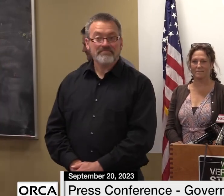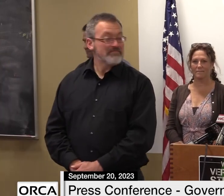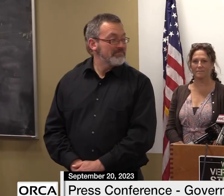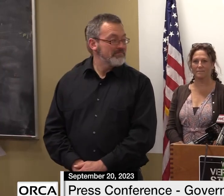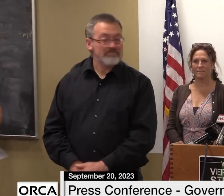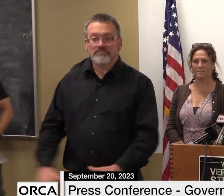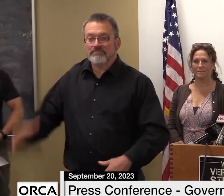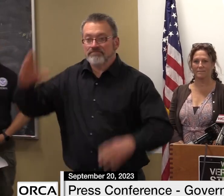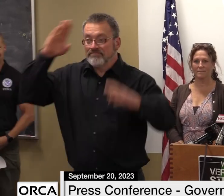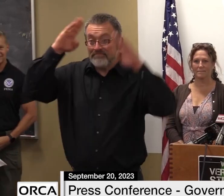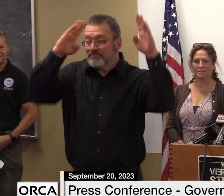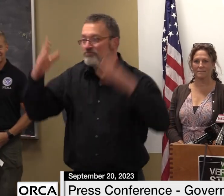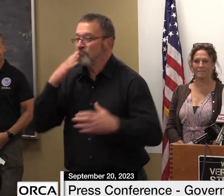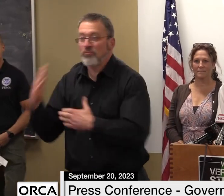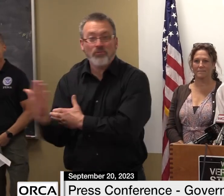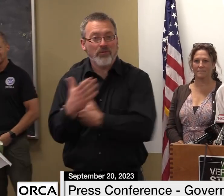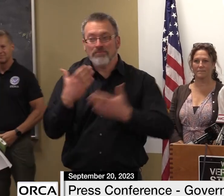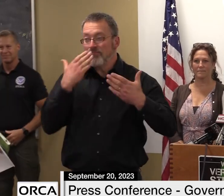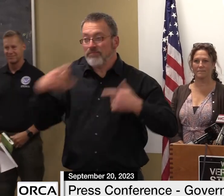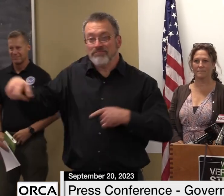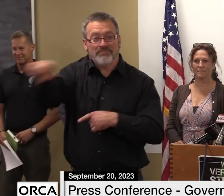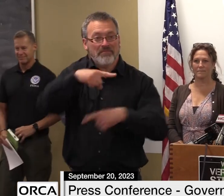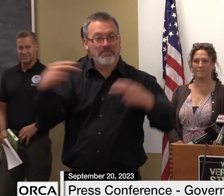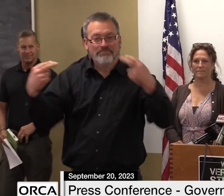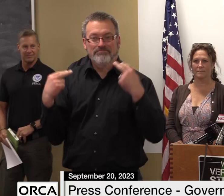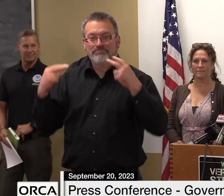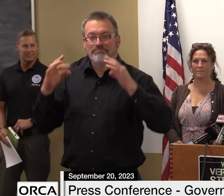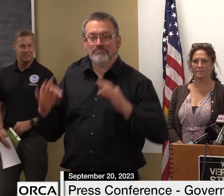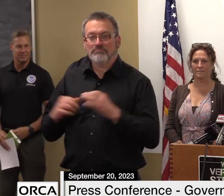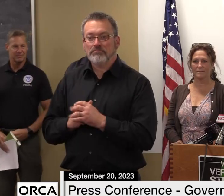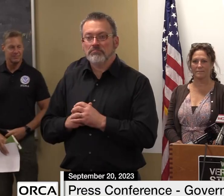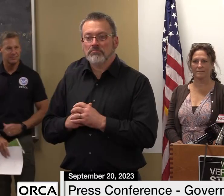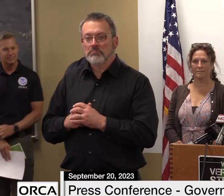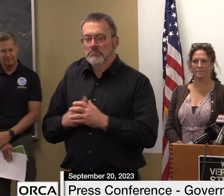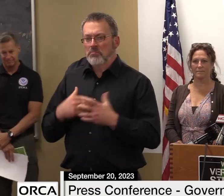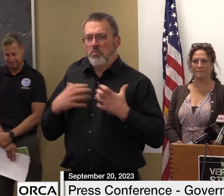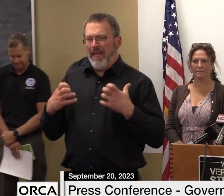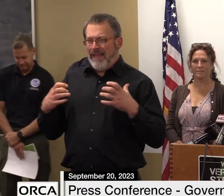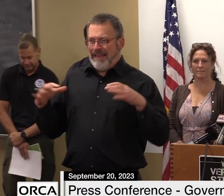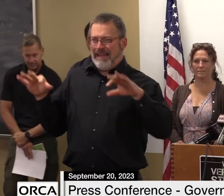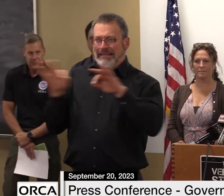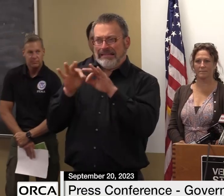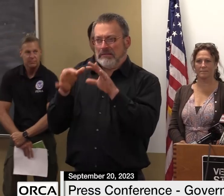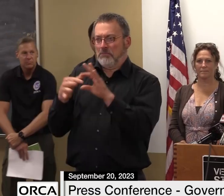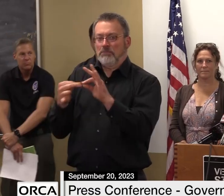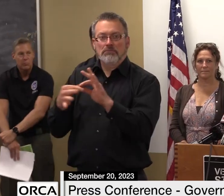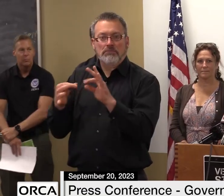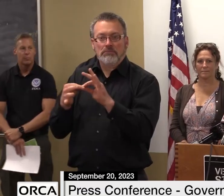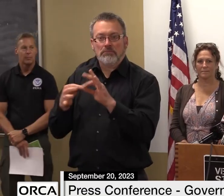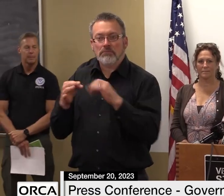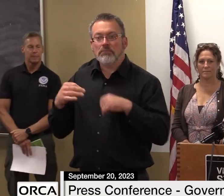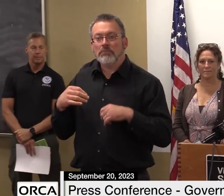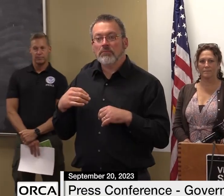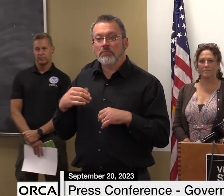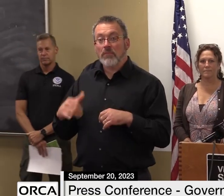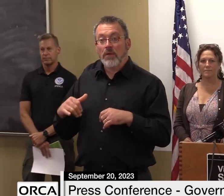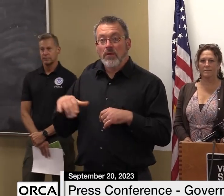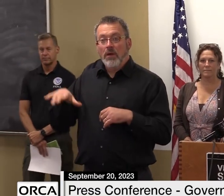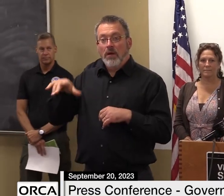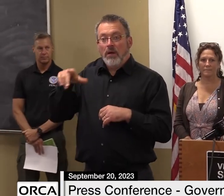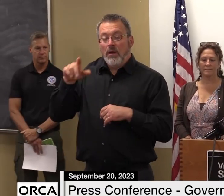Good morning, everyone. Thanks for being here. I want to start with some important information for those who had furnaces damaged in the